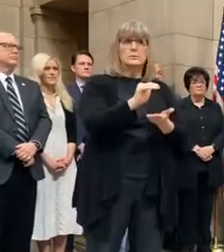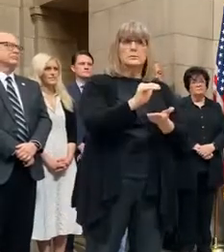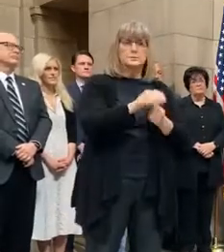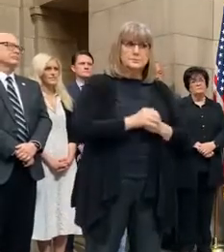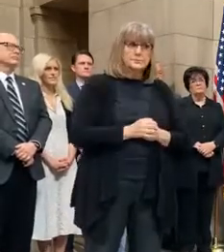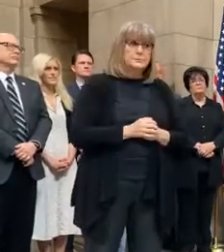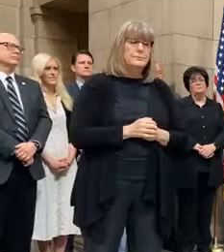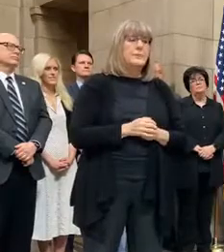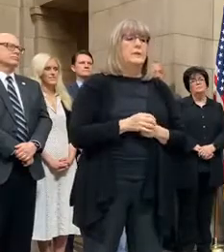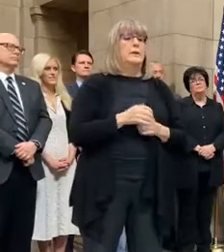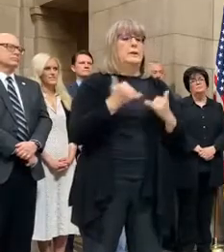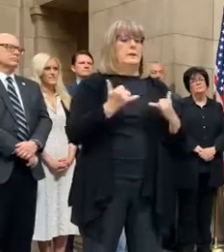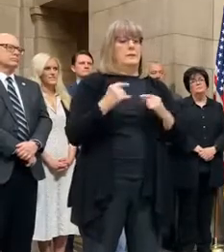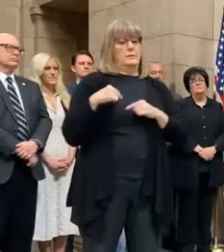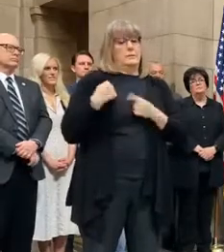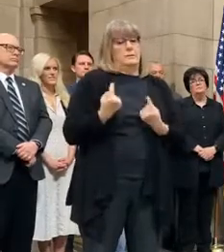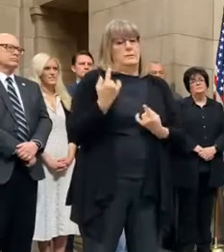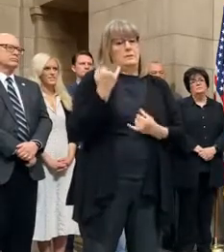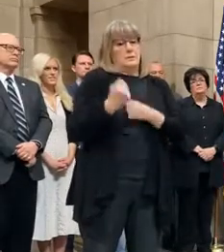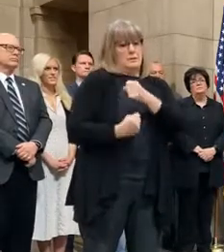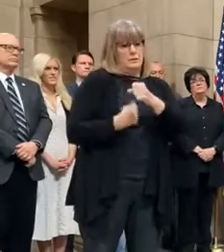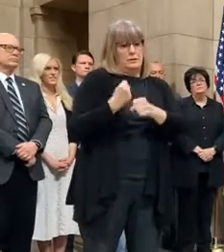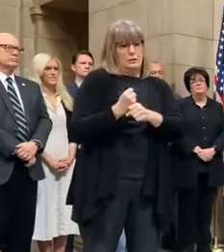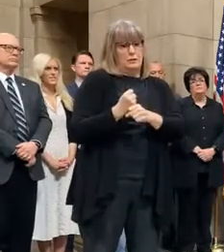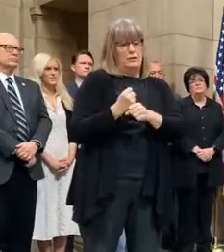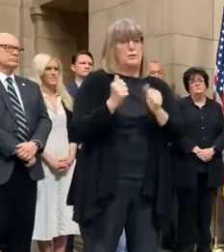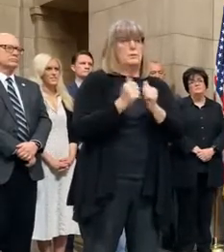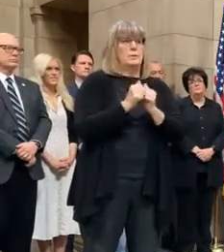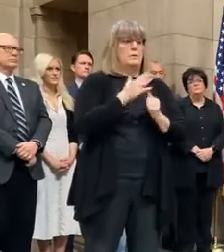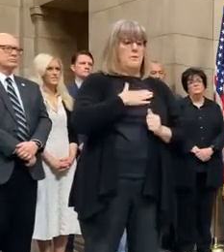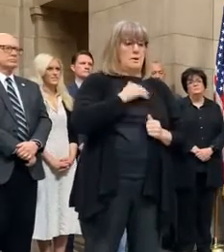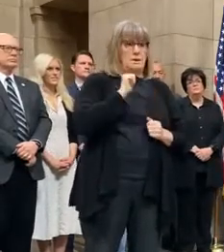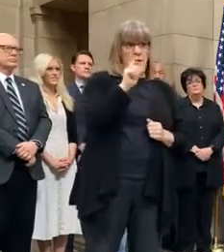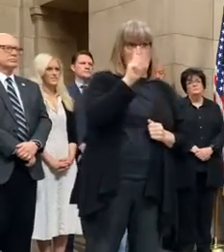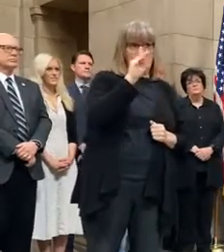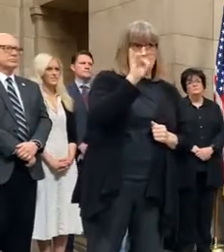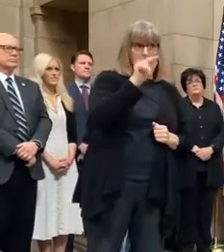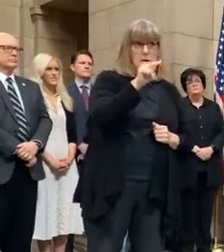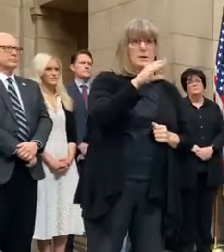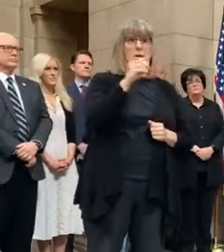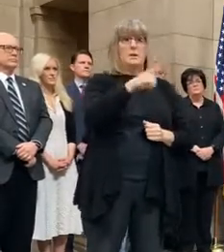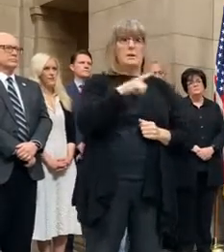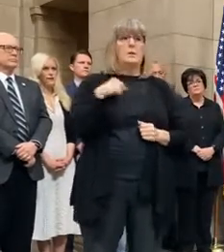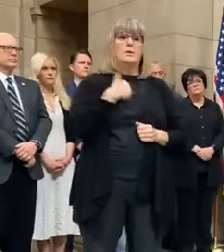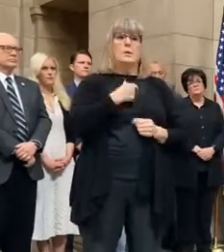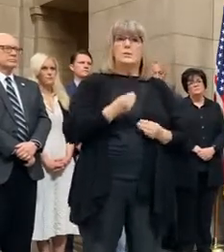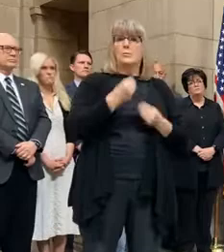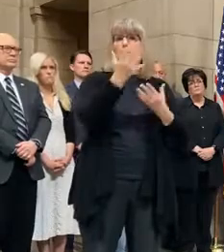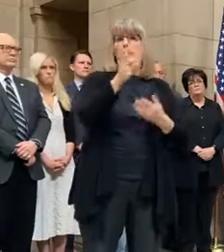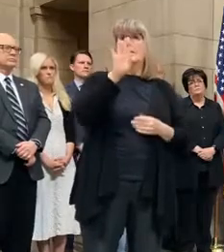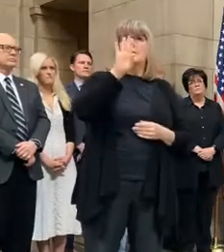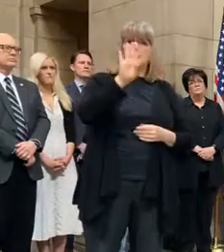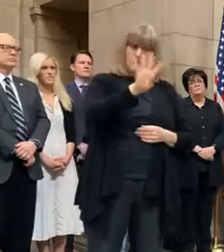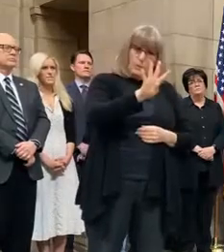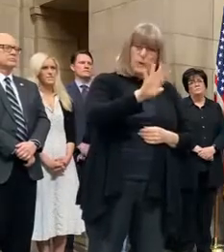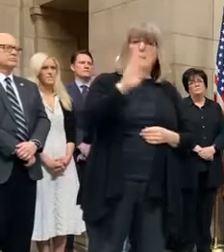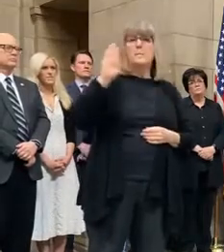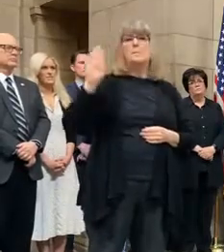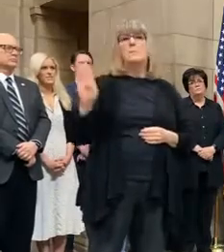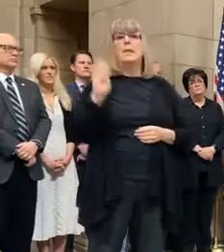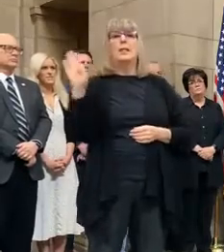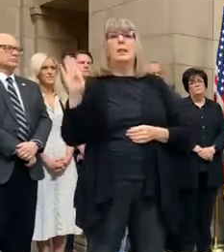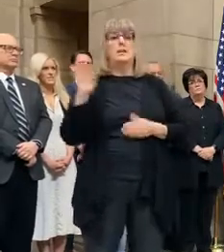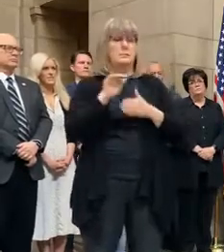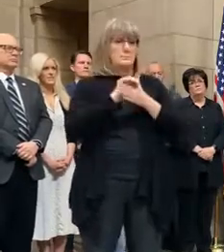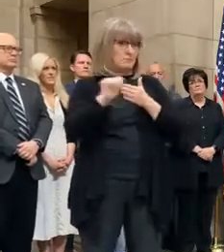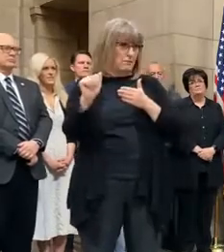course of my administration, working together with the legislature, we provided $4 billion in tax relief. We've